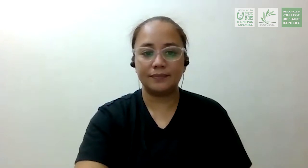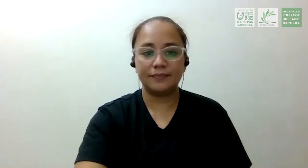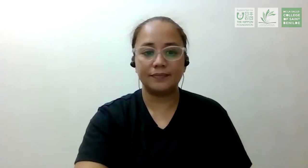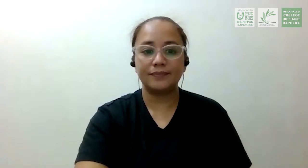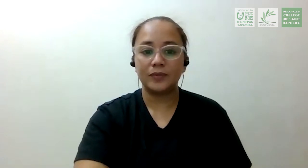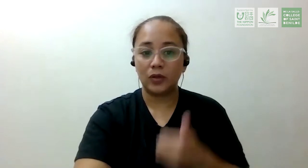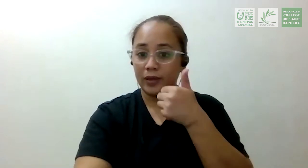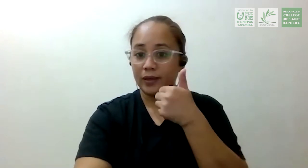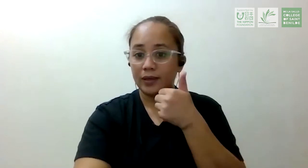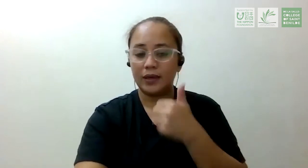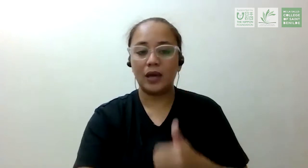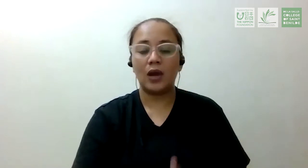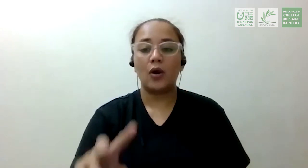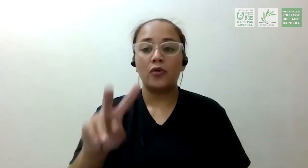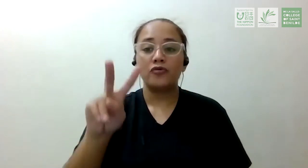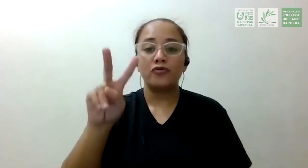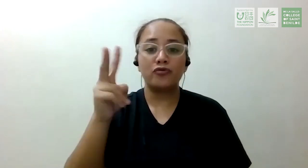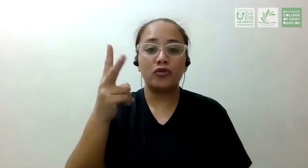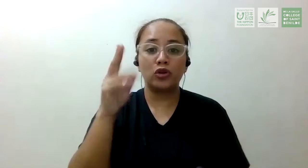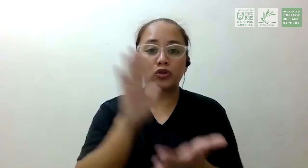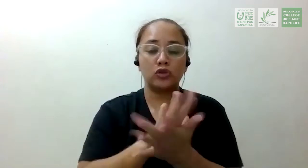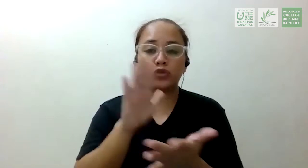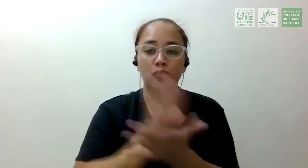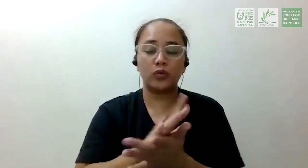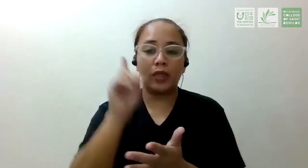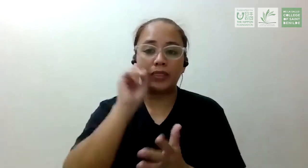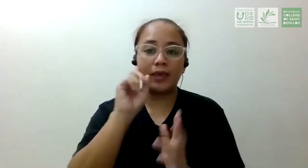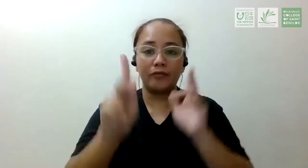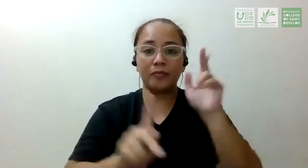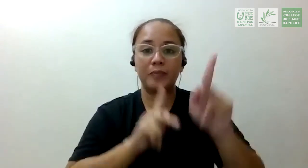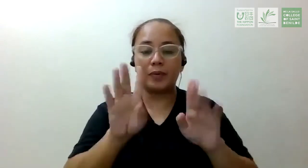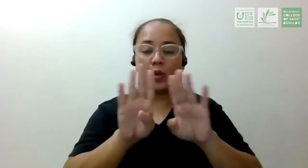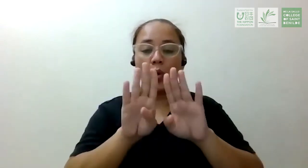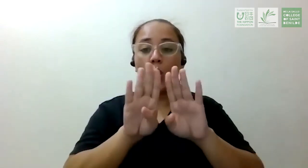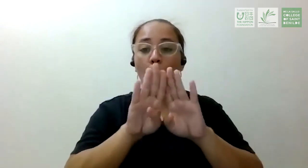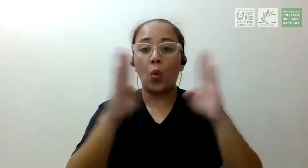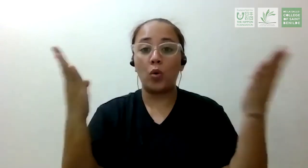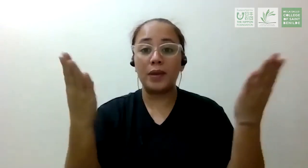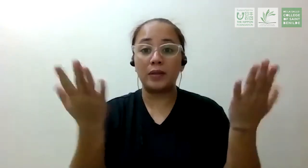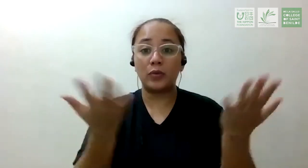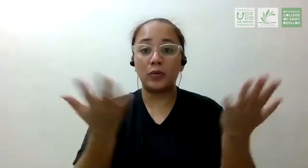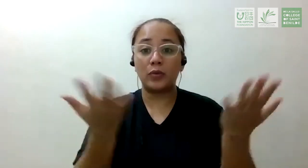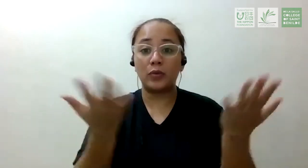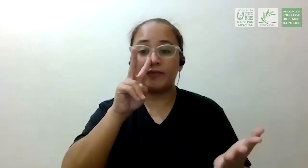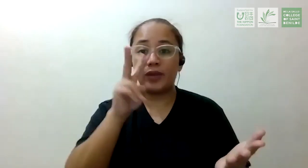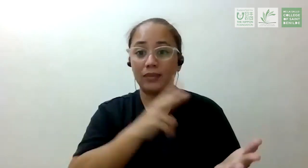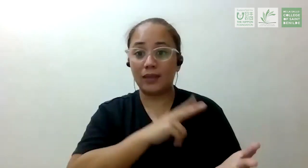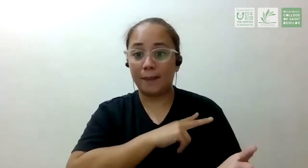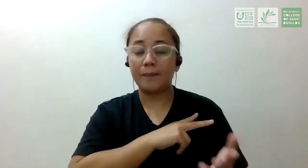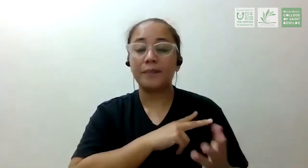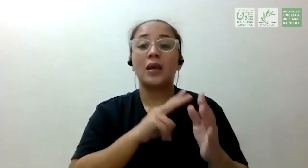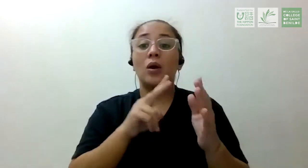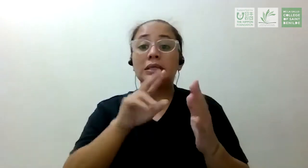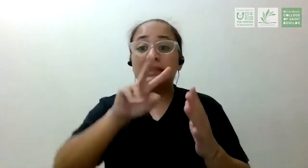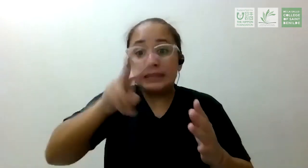Okay. First school for deaf people opens in Vietnam. So that's the second school in Asia.